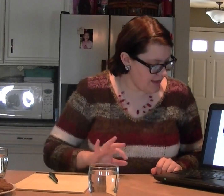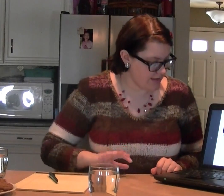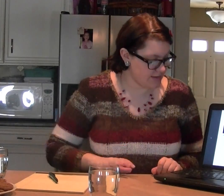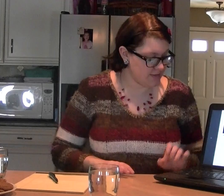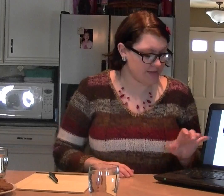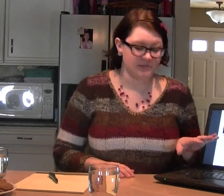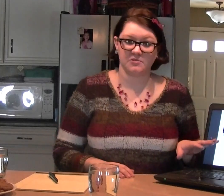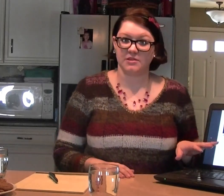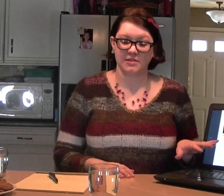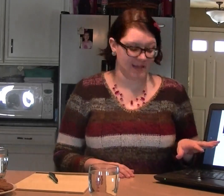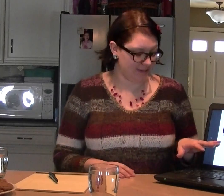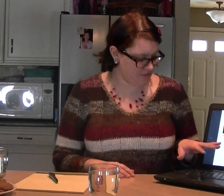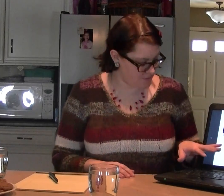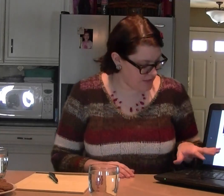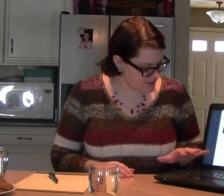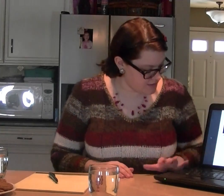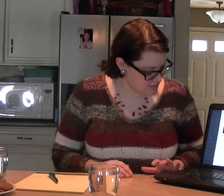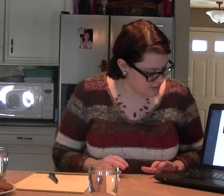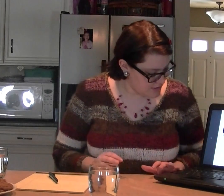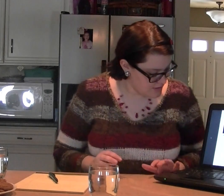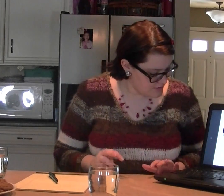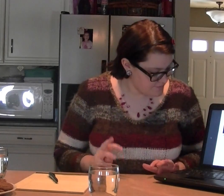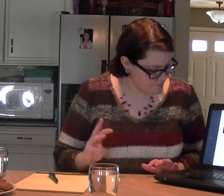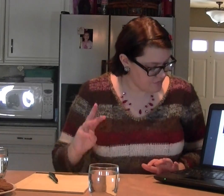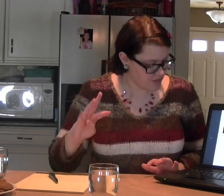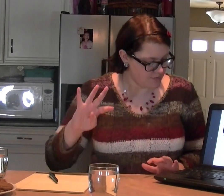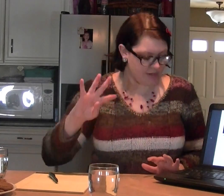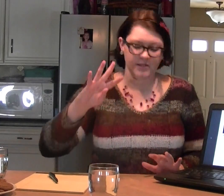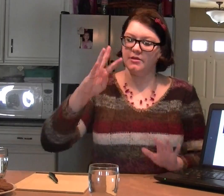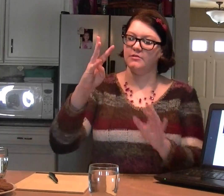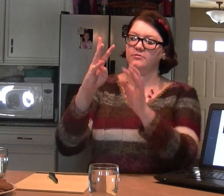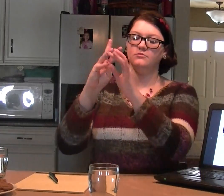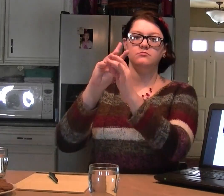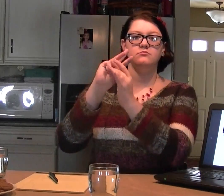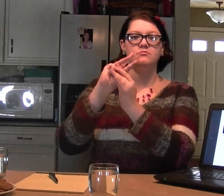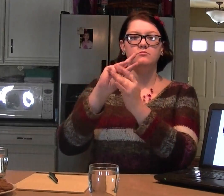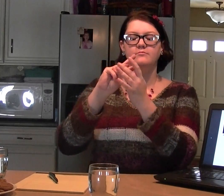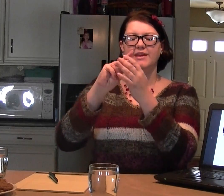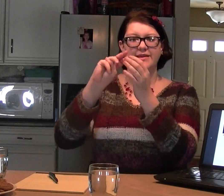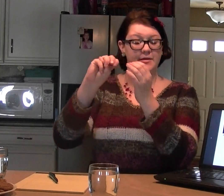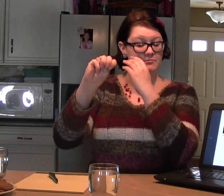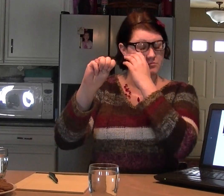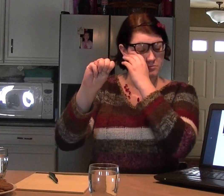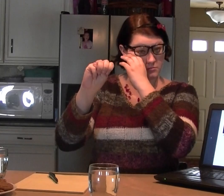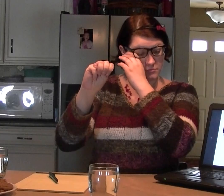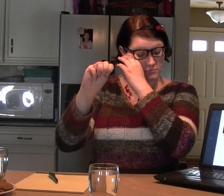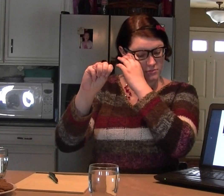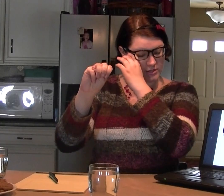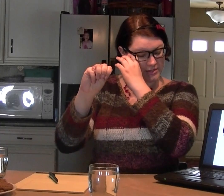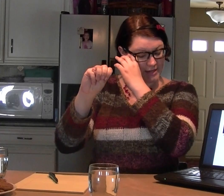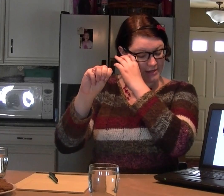And this is for the days of the week. Monday, you make an M in sign